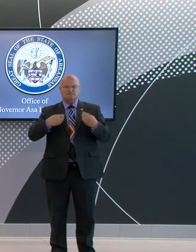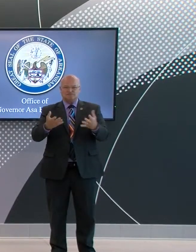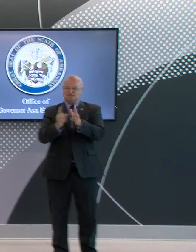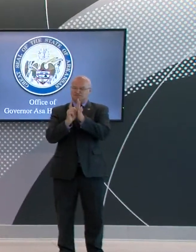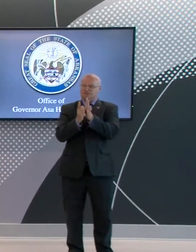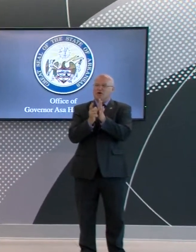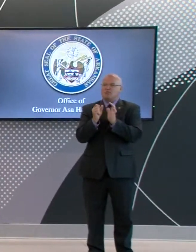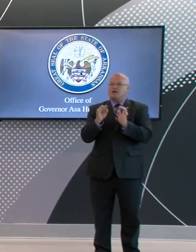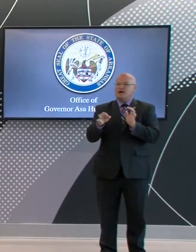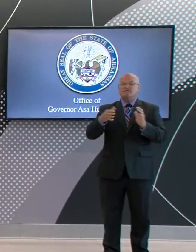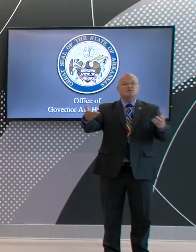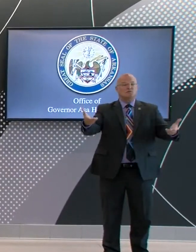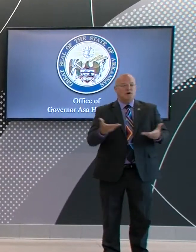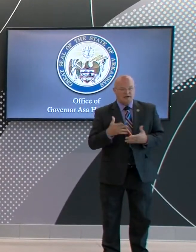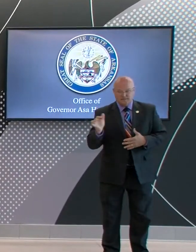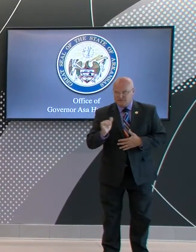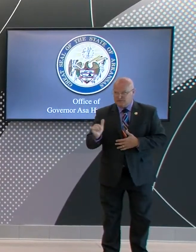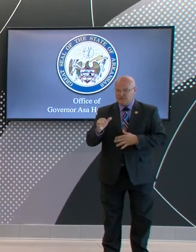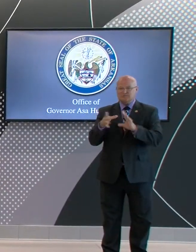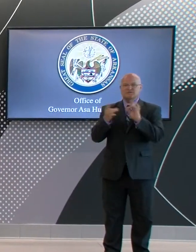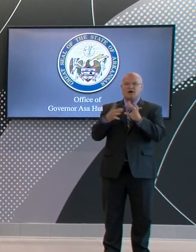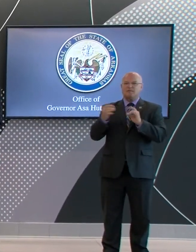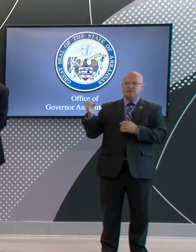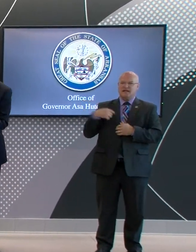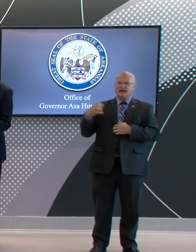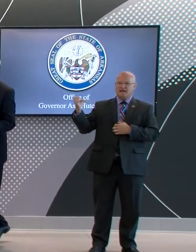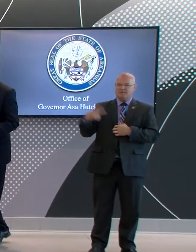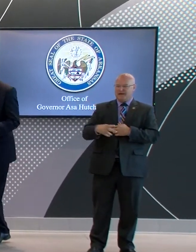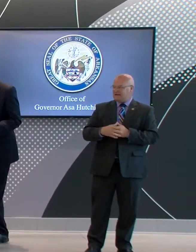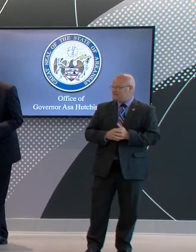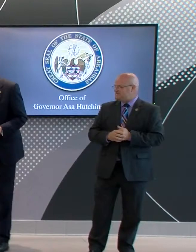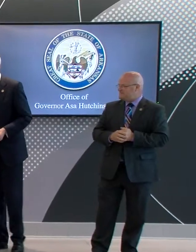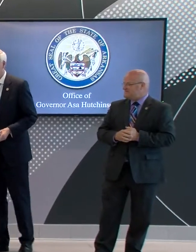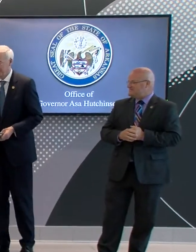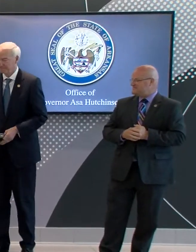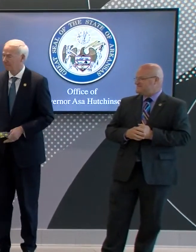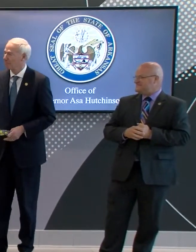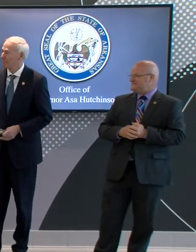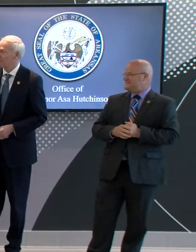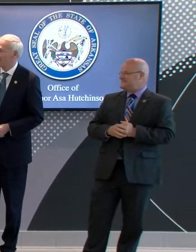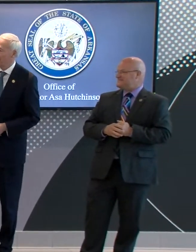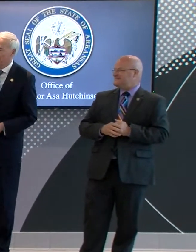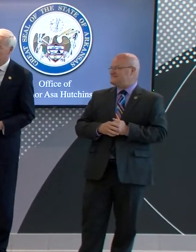of welcome and comment, and I'll come to the podium.